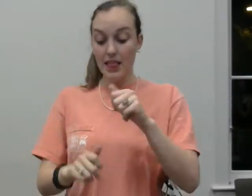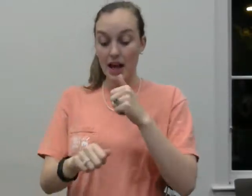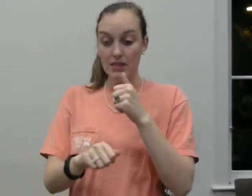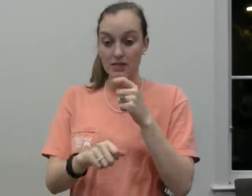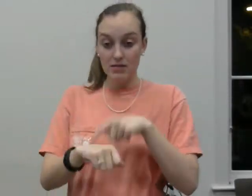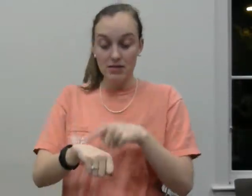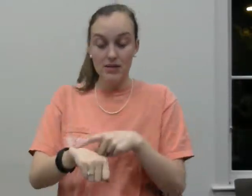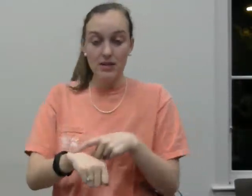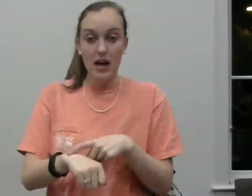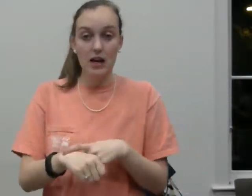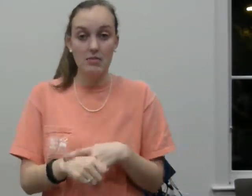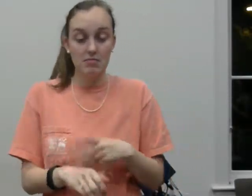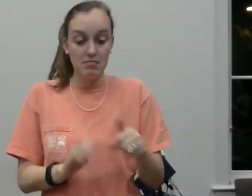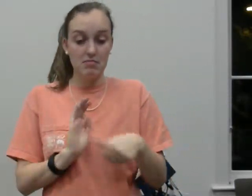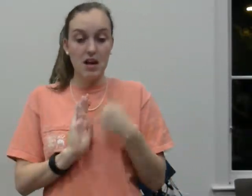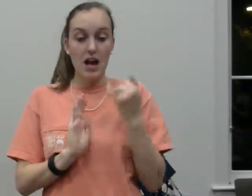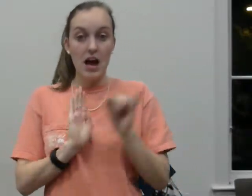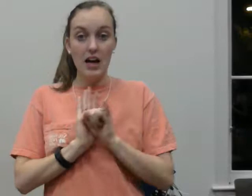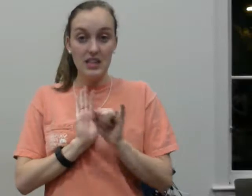That will change in a couple of years, however.